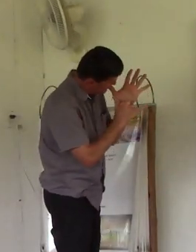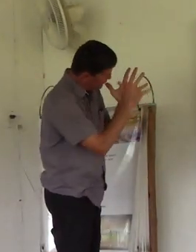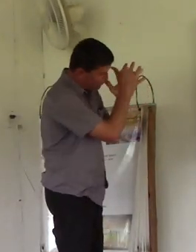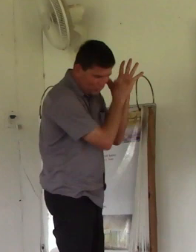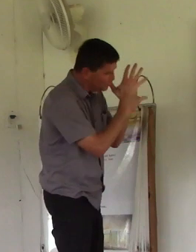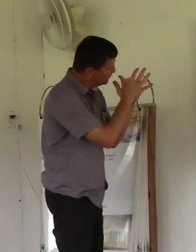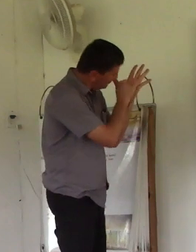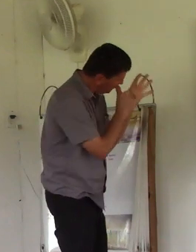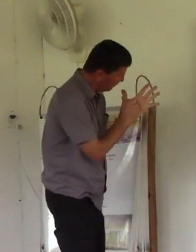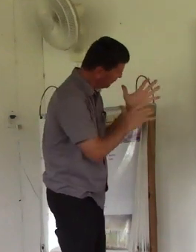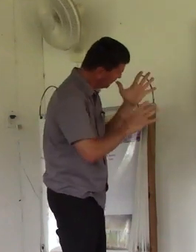YouTube?